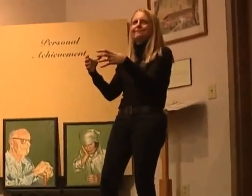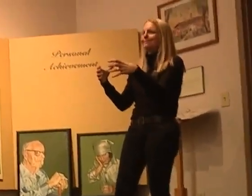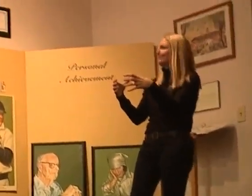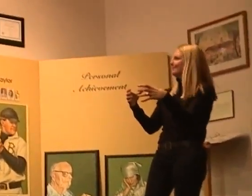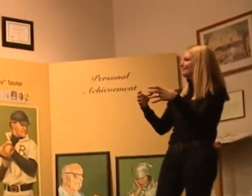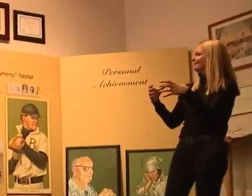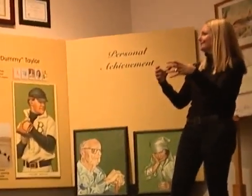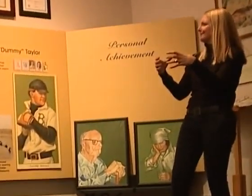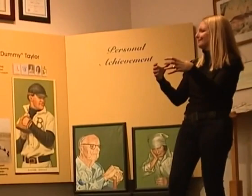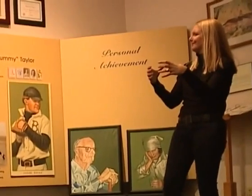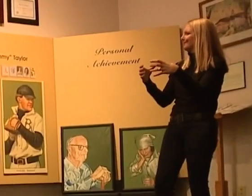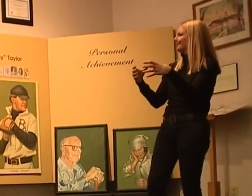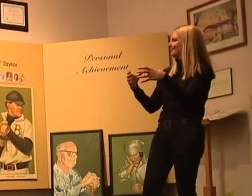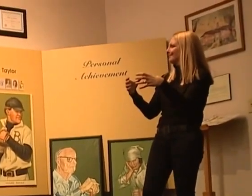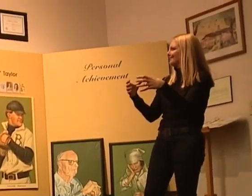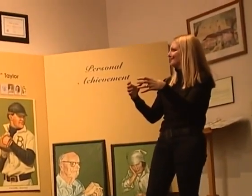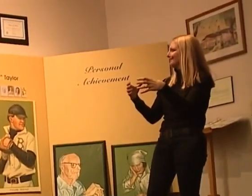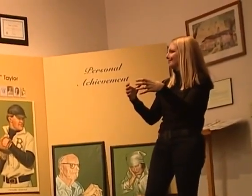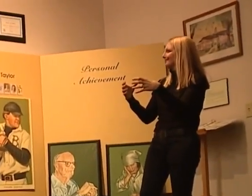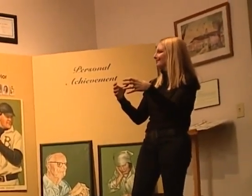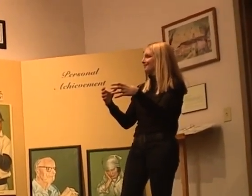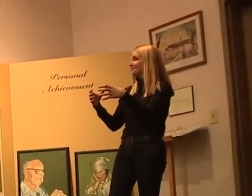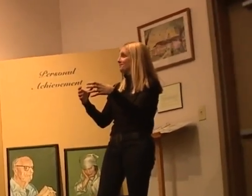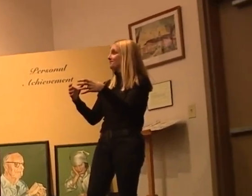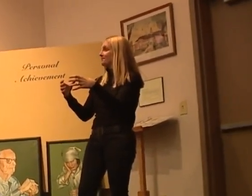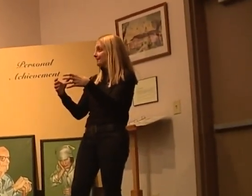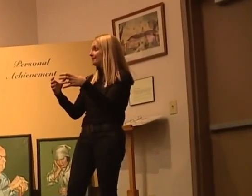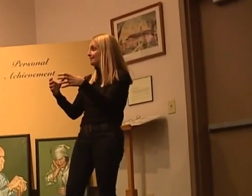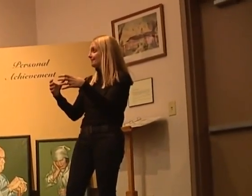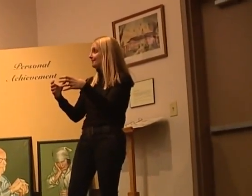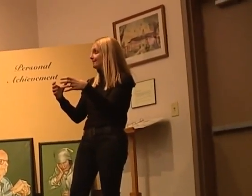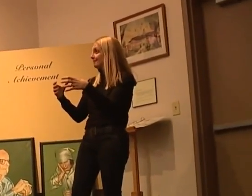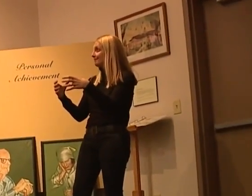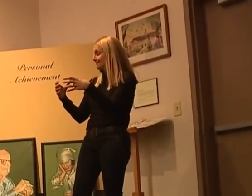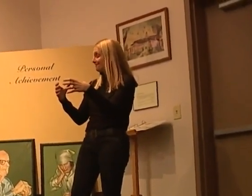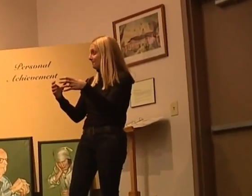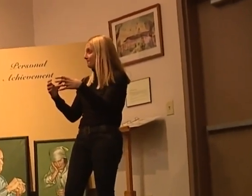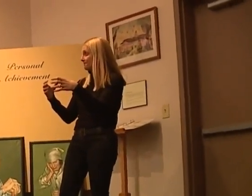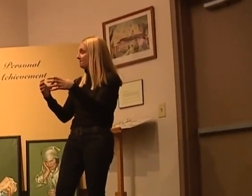do you think they do that in a huddle? Because they don't want the other team to hear what they're going to do.